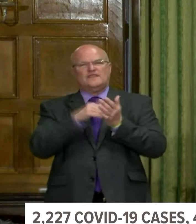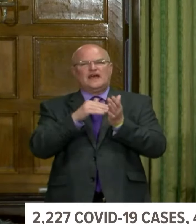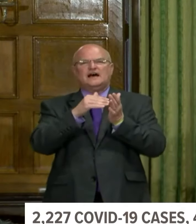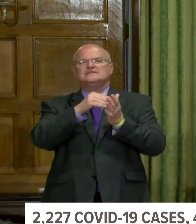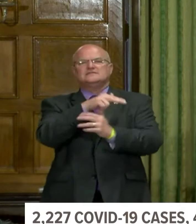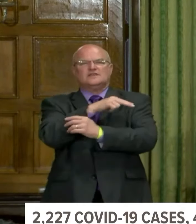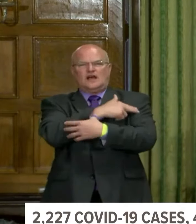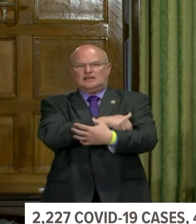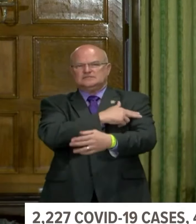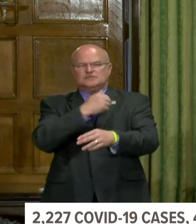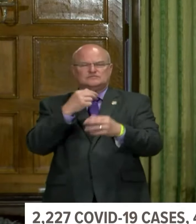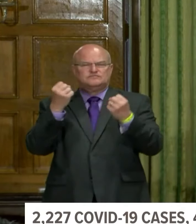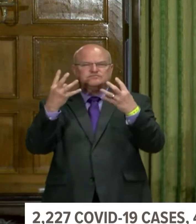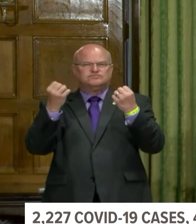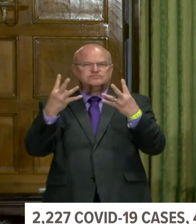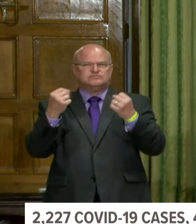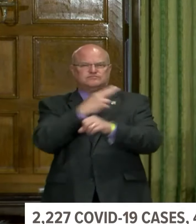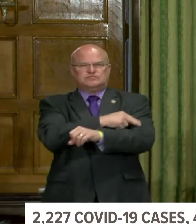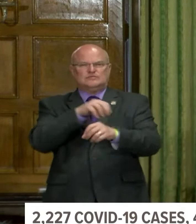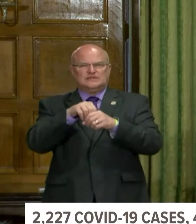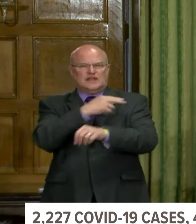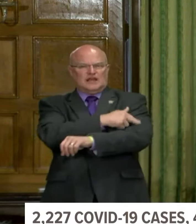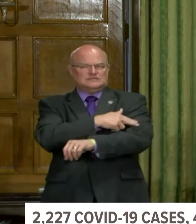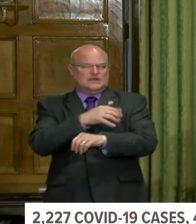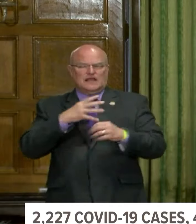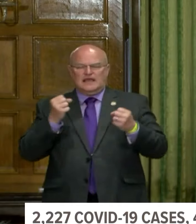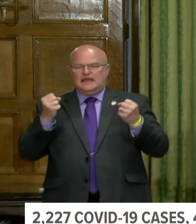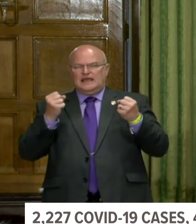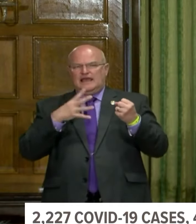of hospitalizations and